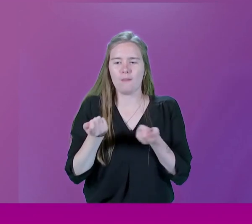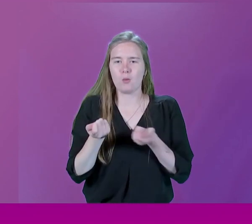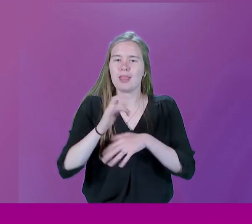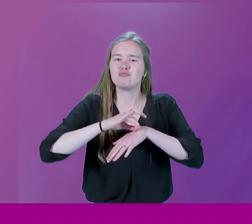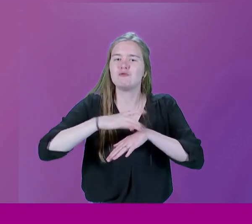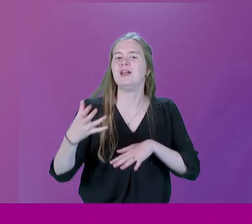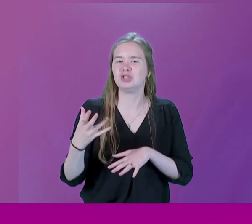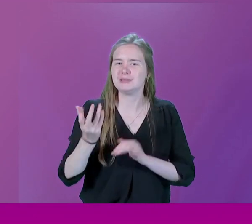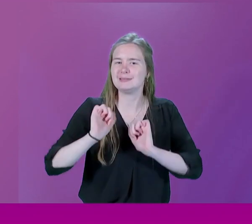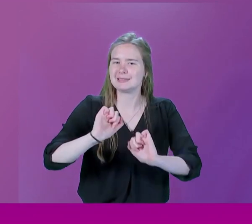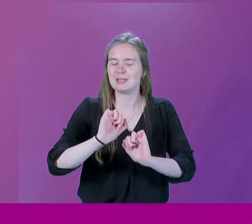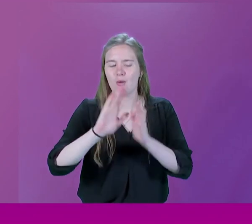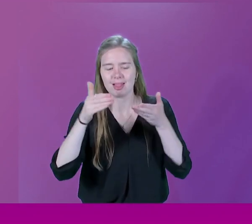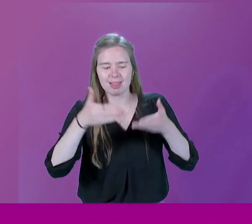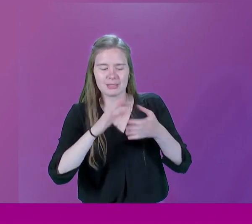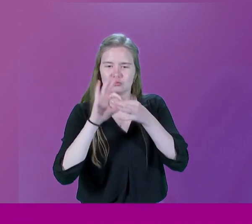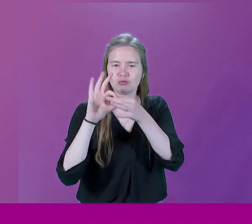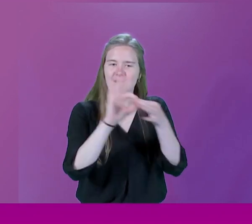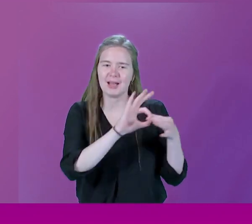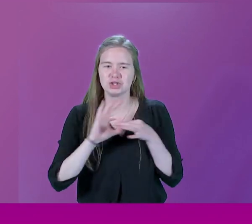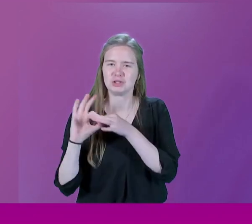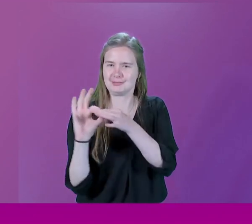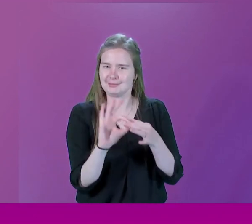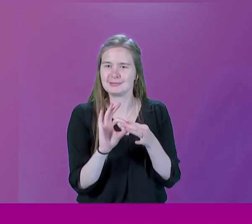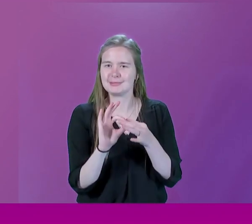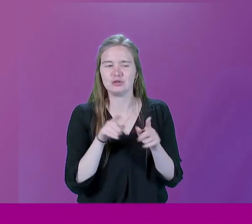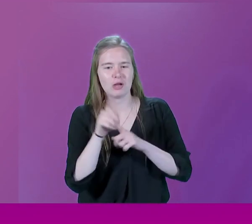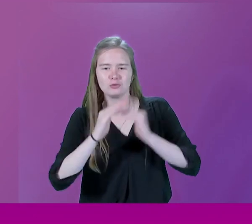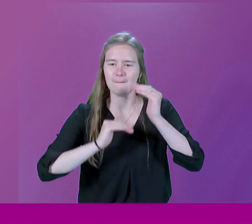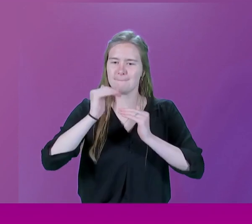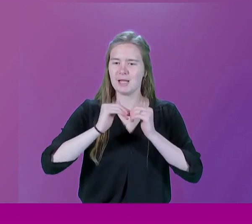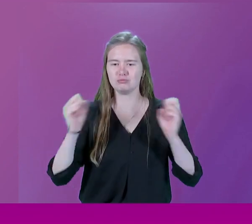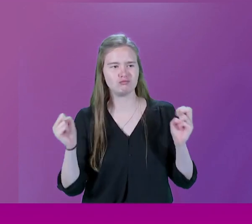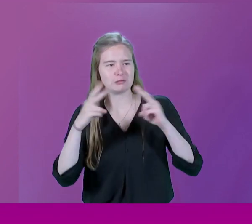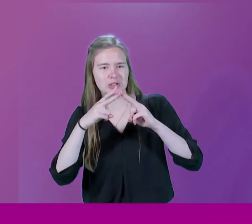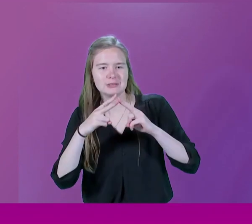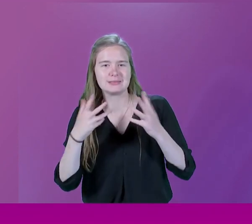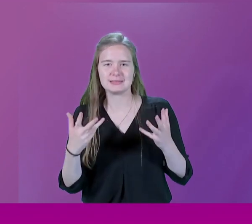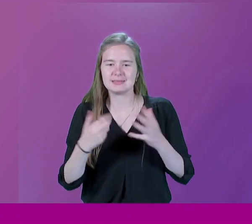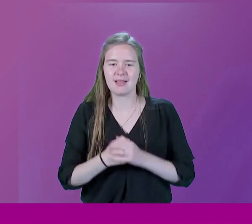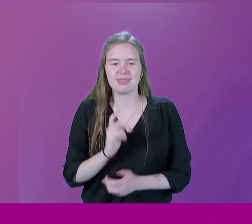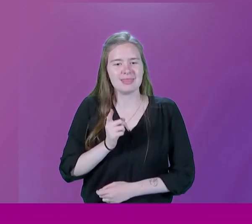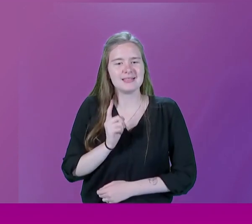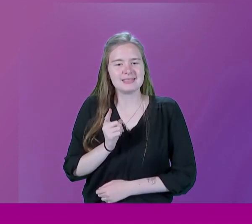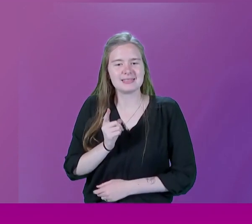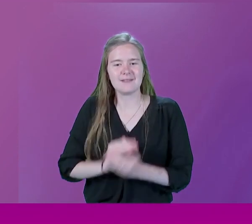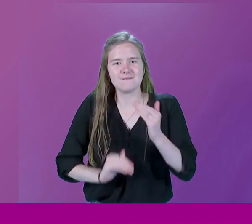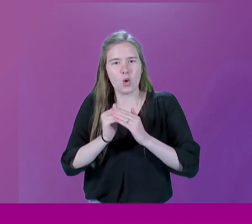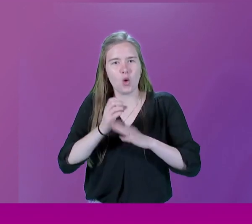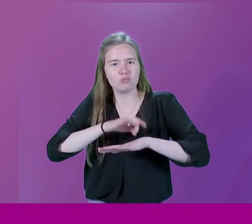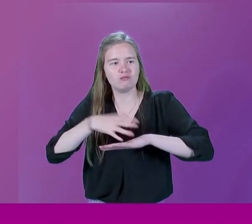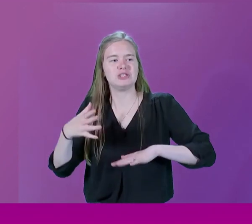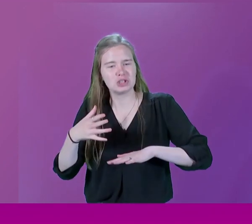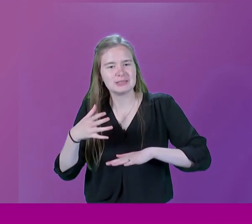with a profession that is all about connection, you know, building bridges. There, you know, this whole